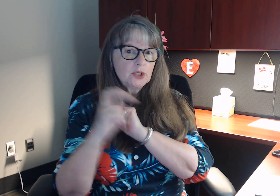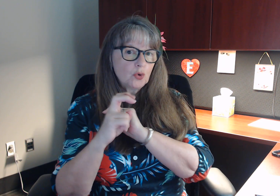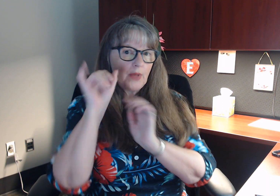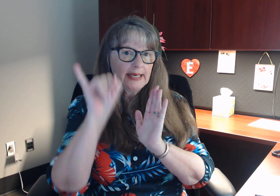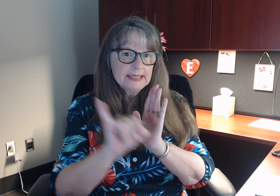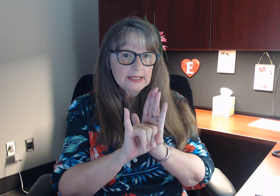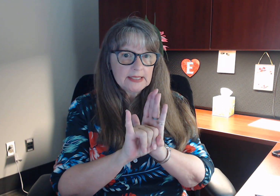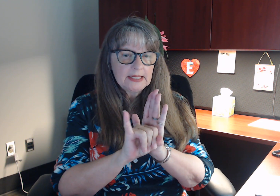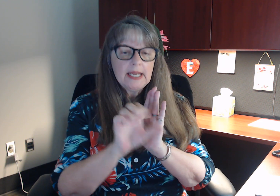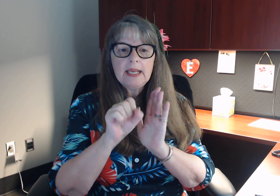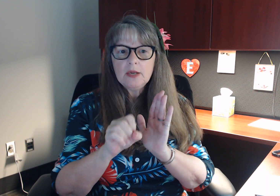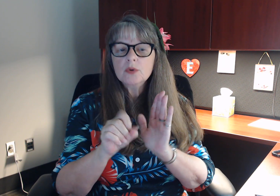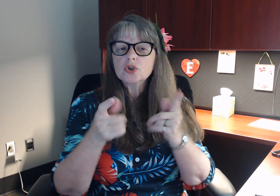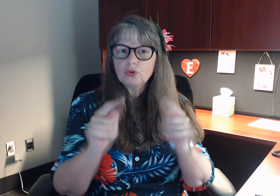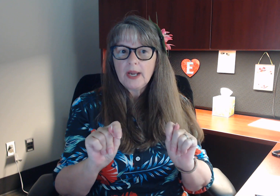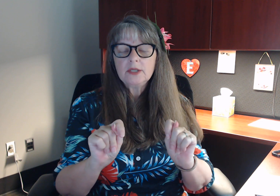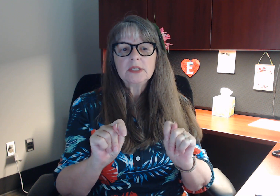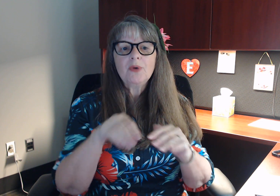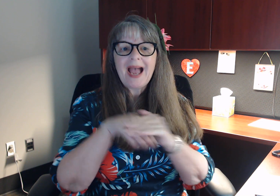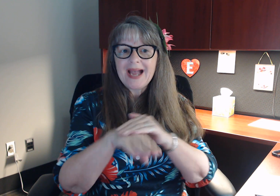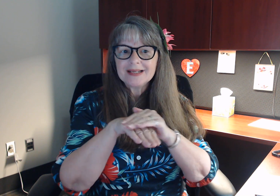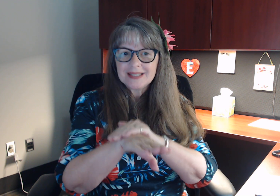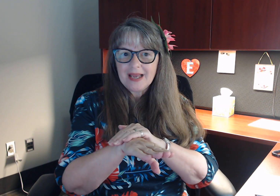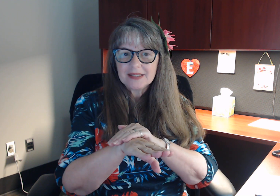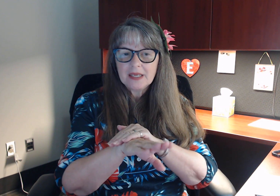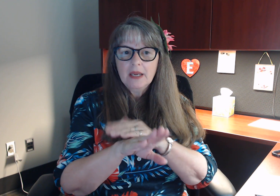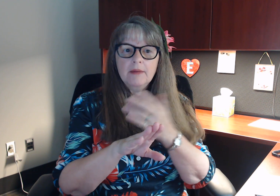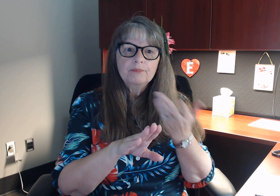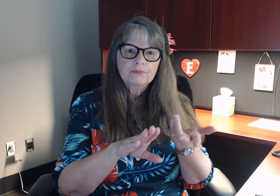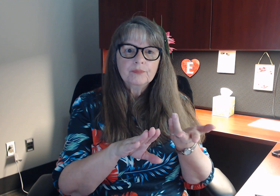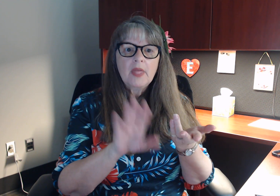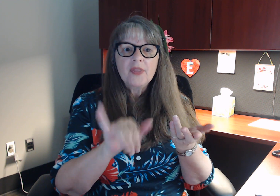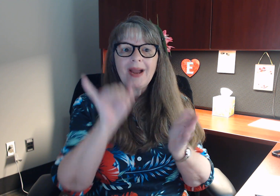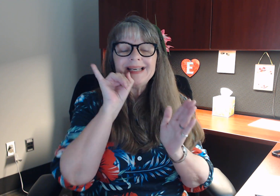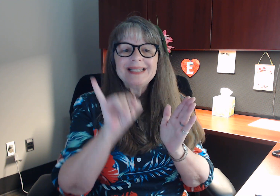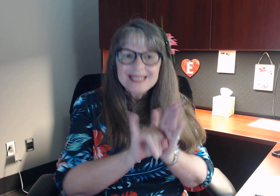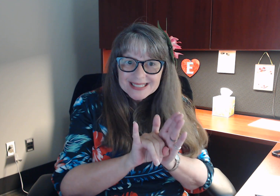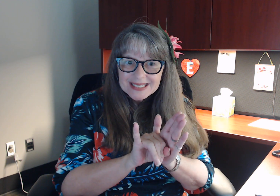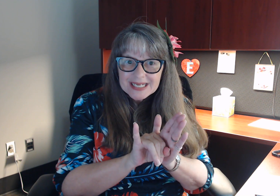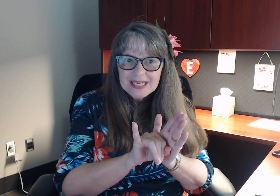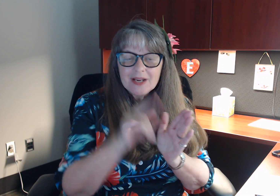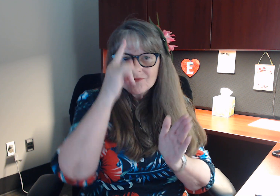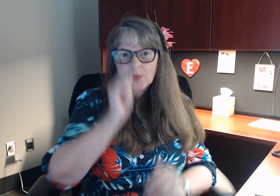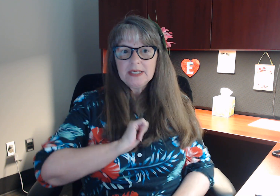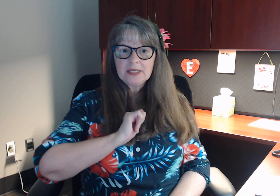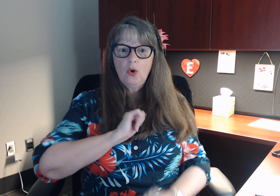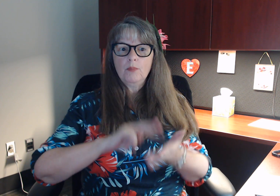the identity. He was trying to access their identity for his own purposes.